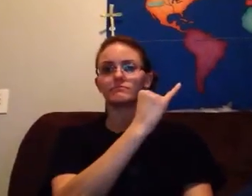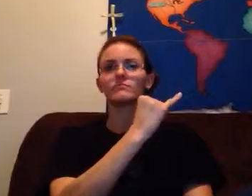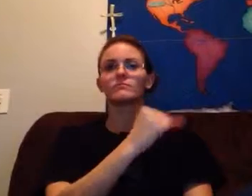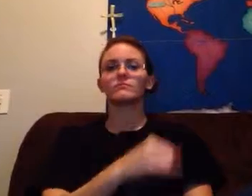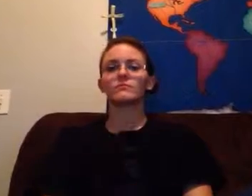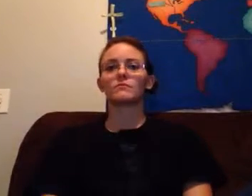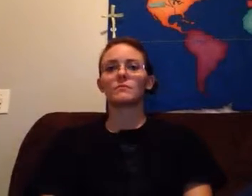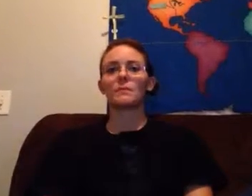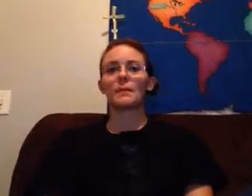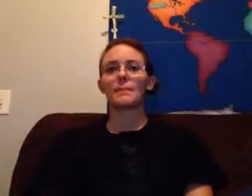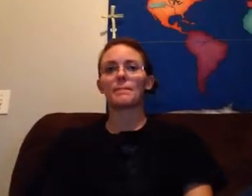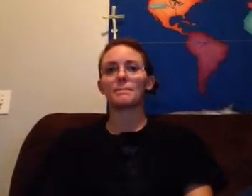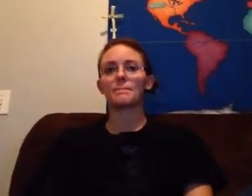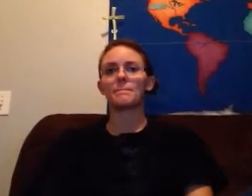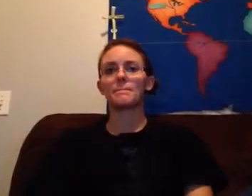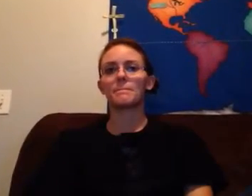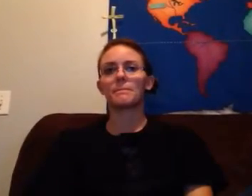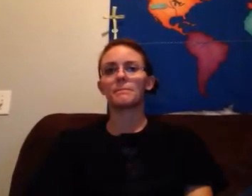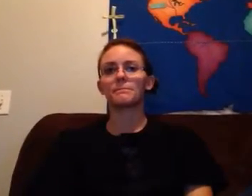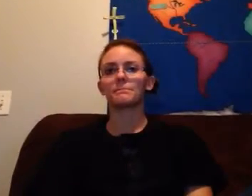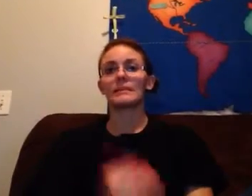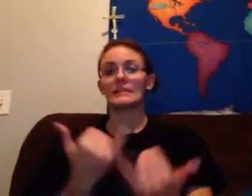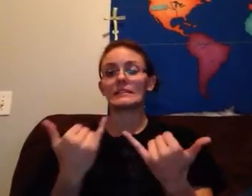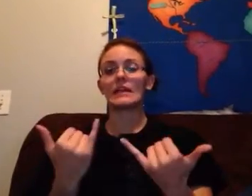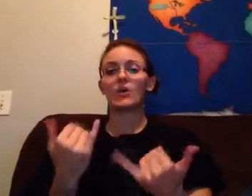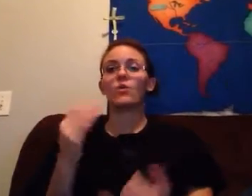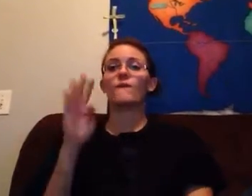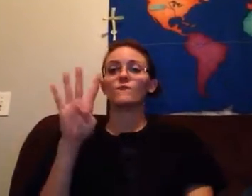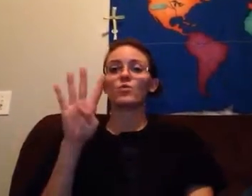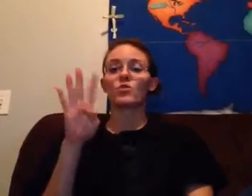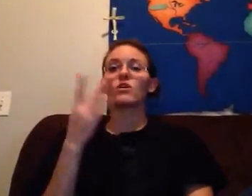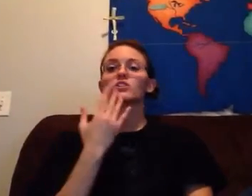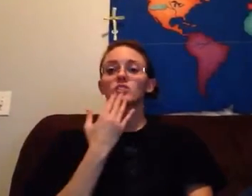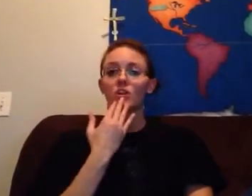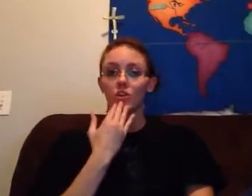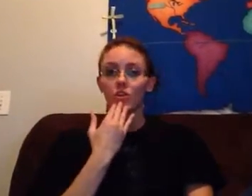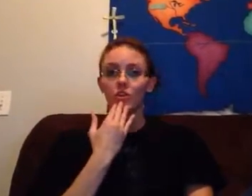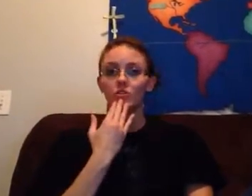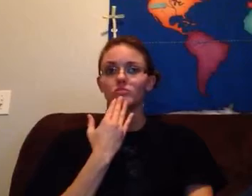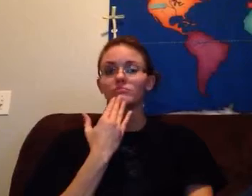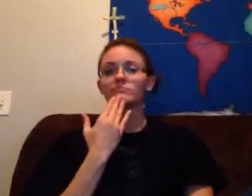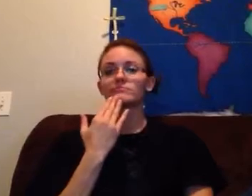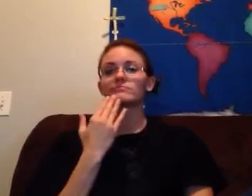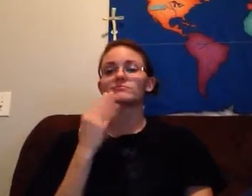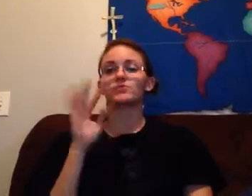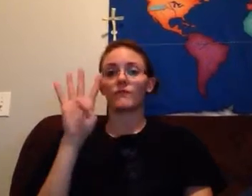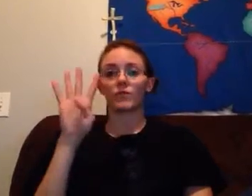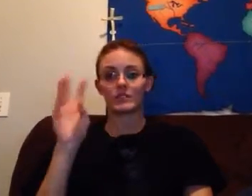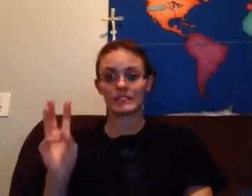I now have 4 out of 6 shaded, so 4/6. And if I cut it